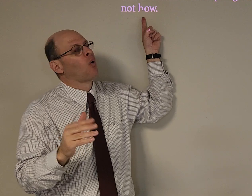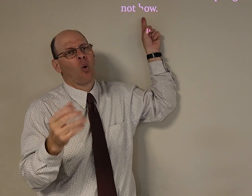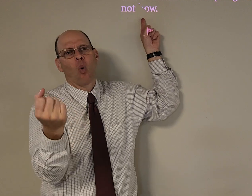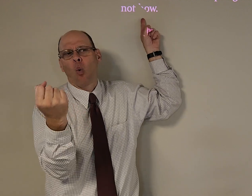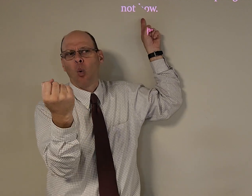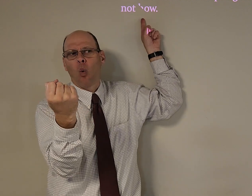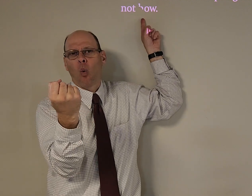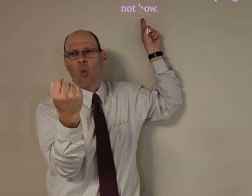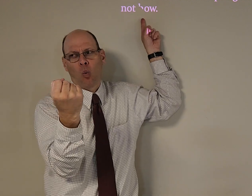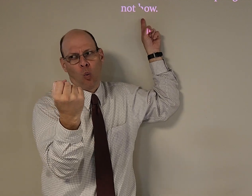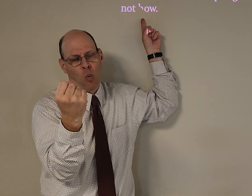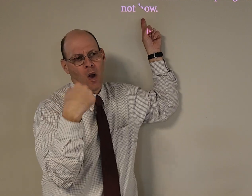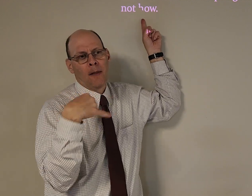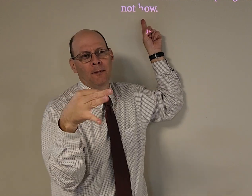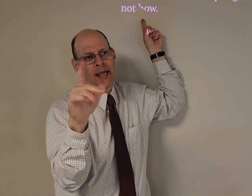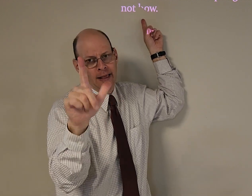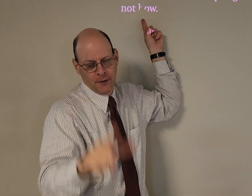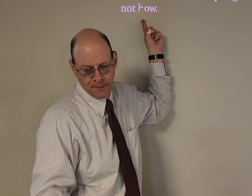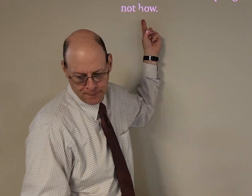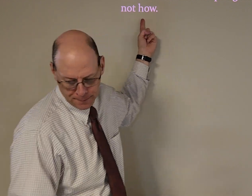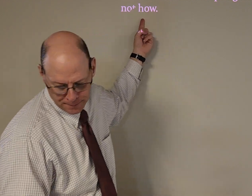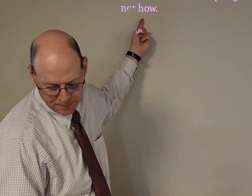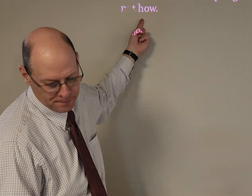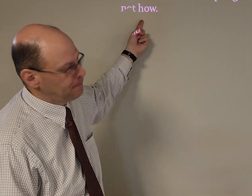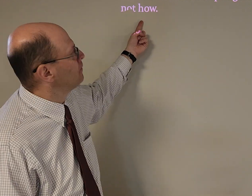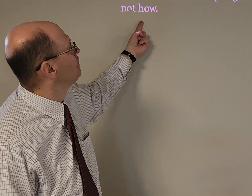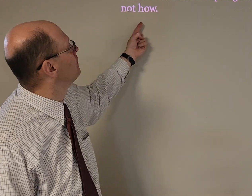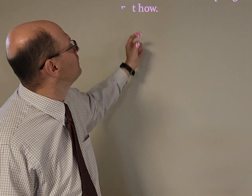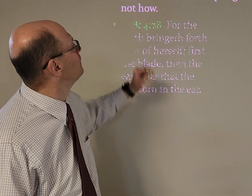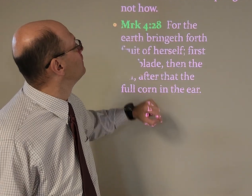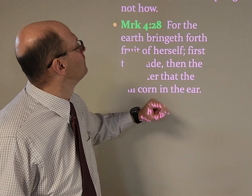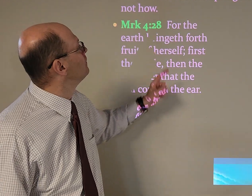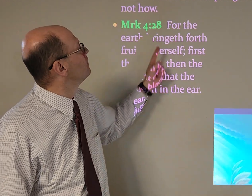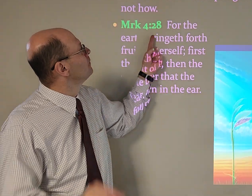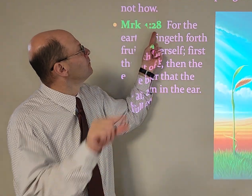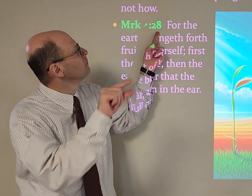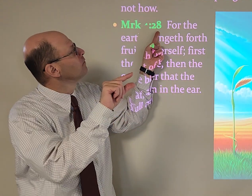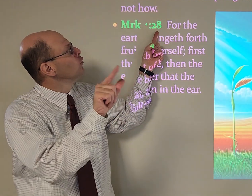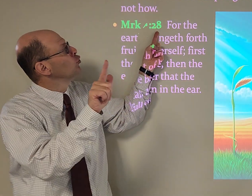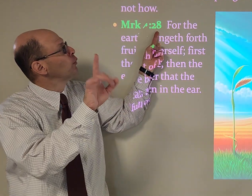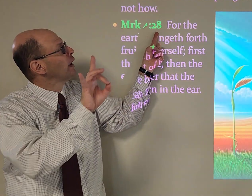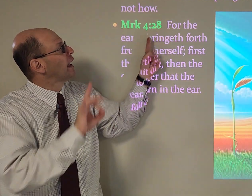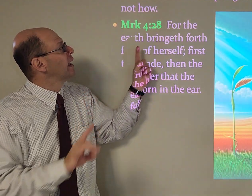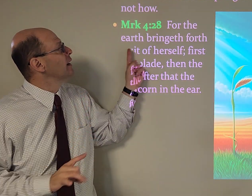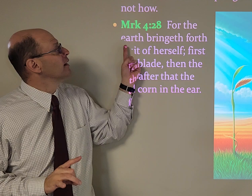or spring and grow up. He knoweth not how. In verse